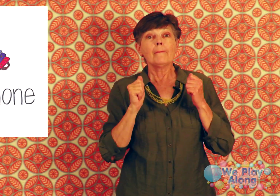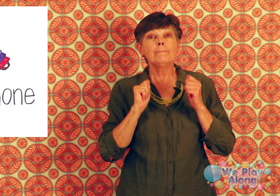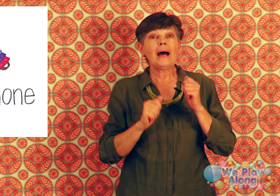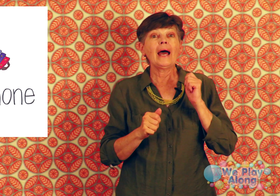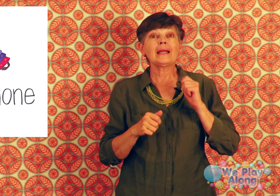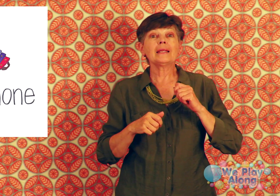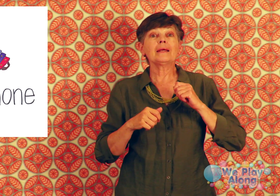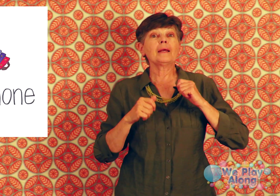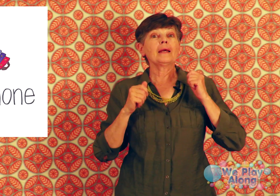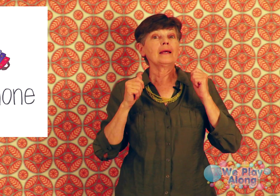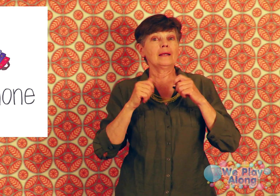but